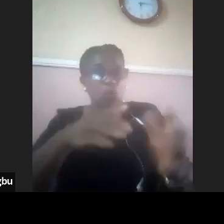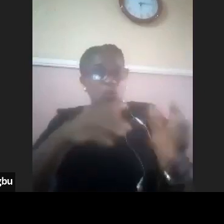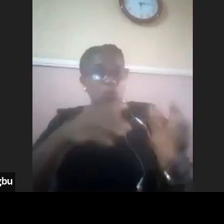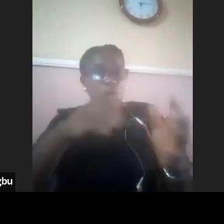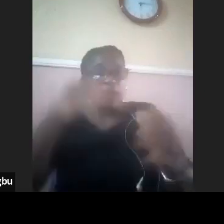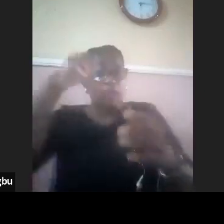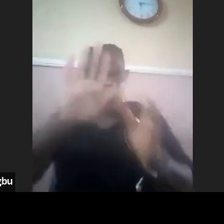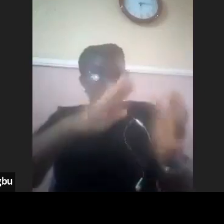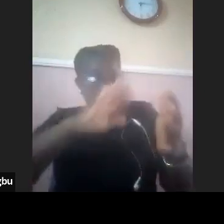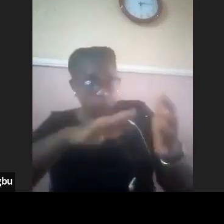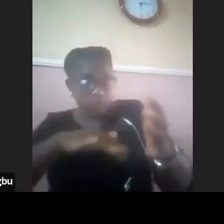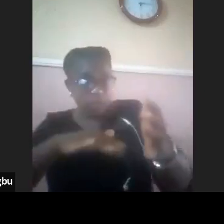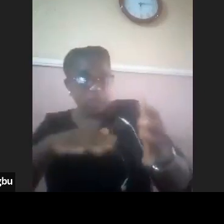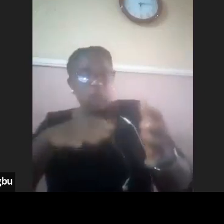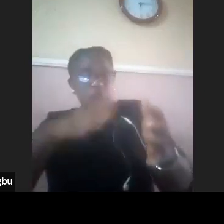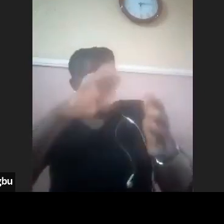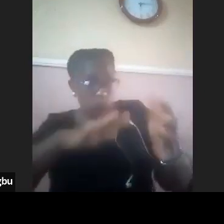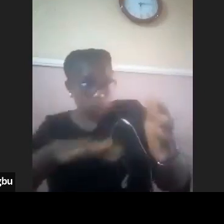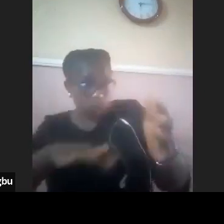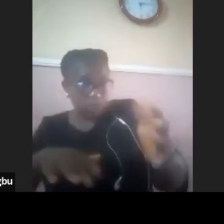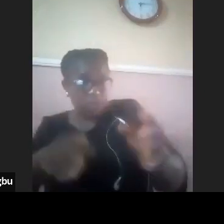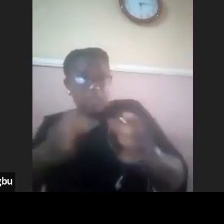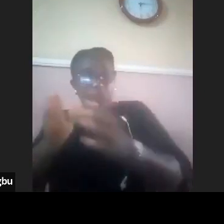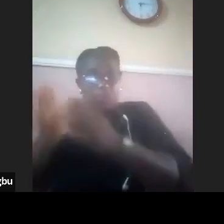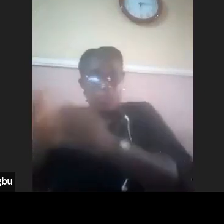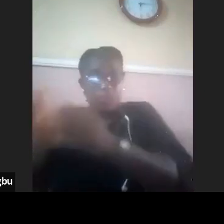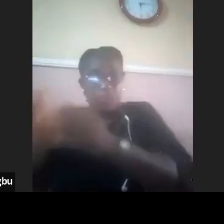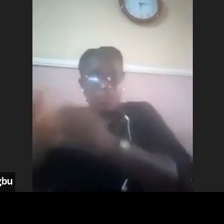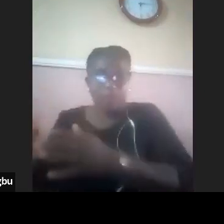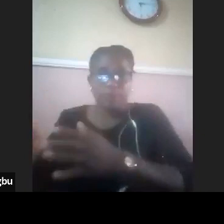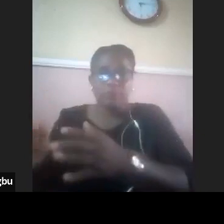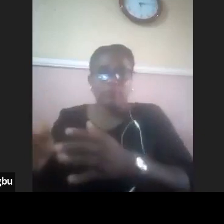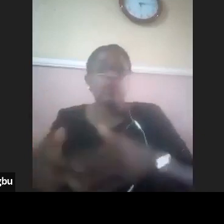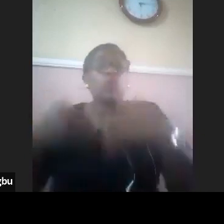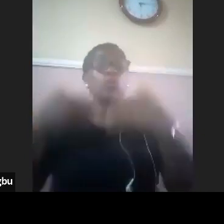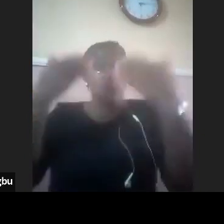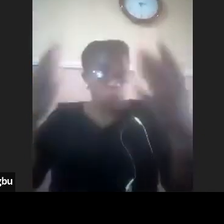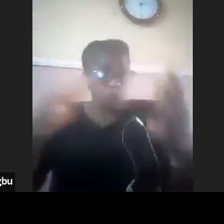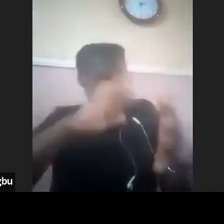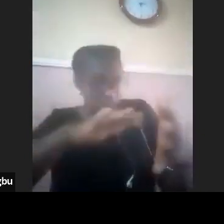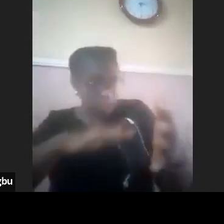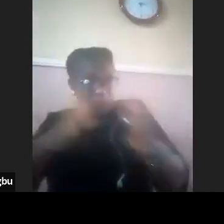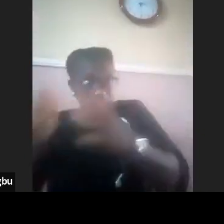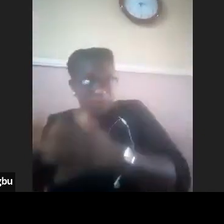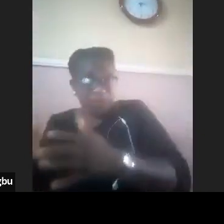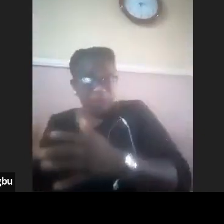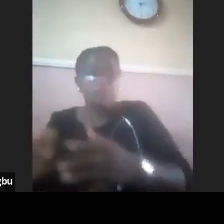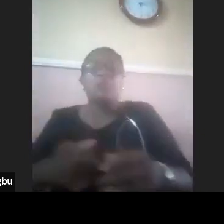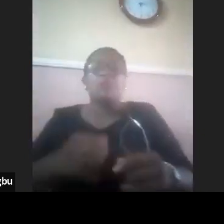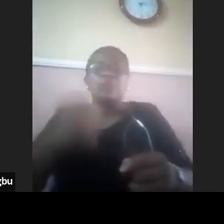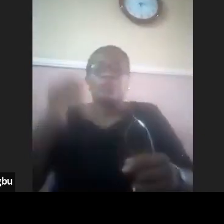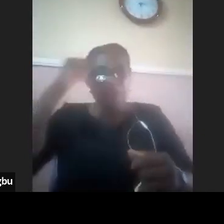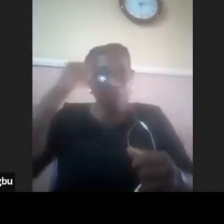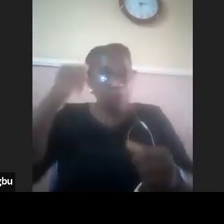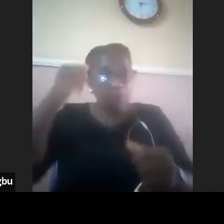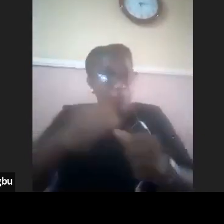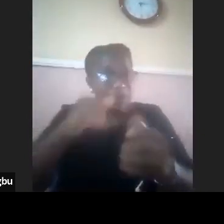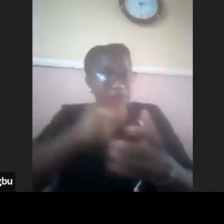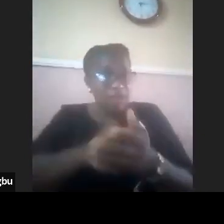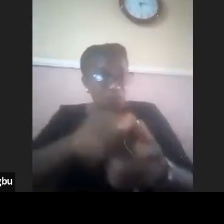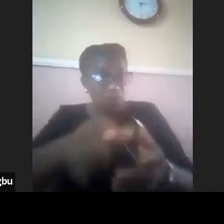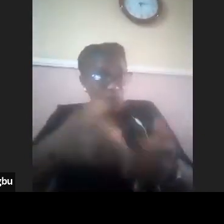plan, because in your proposed study plan, you have a research project that you want to carry out. They don't need the details of it, they just